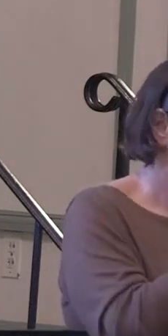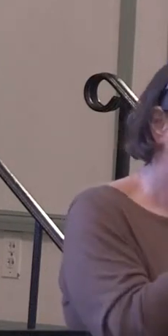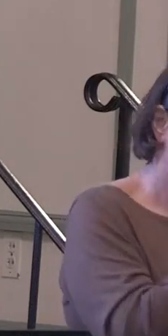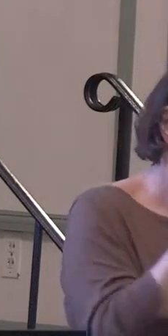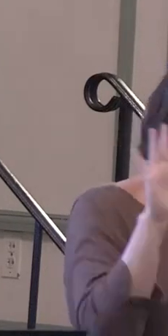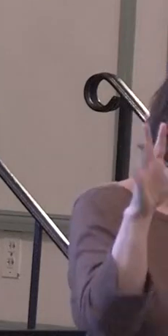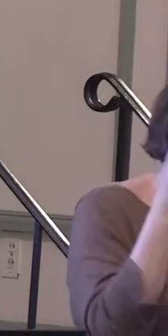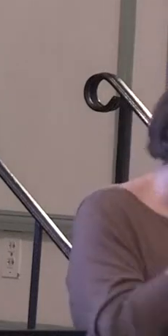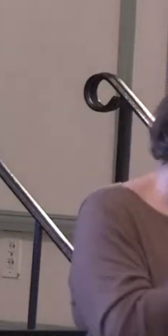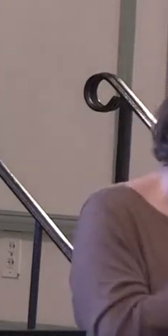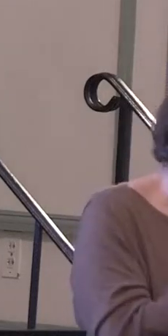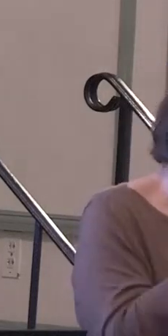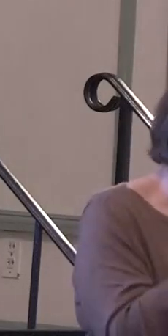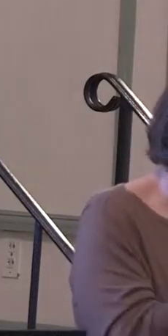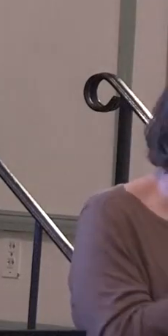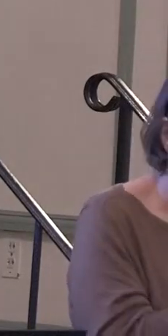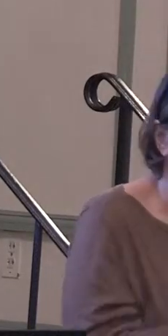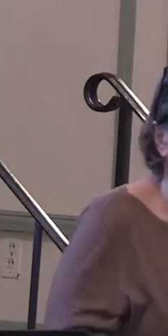them.